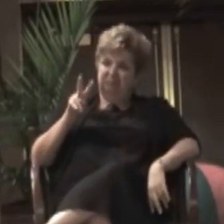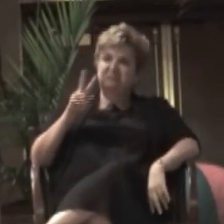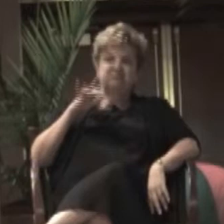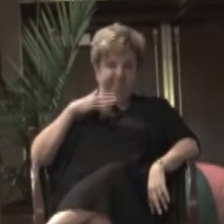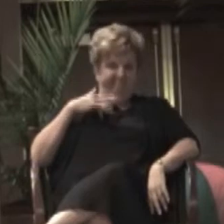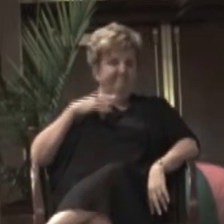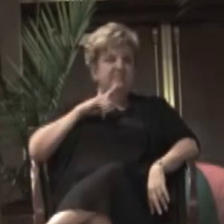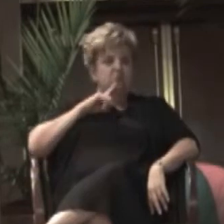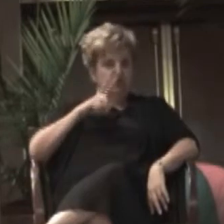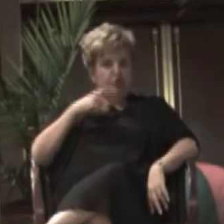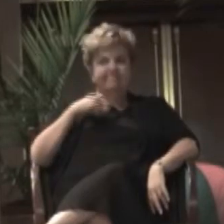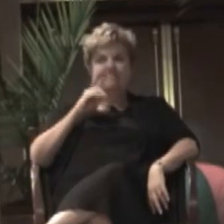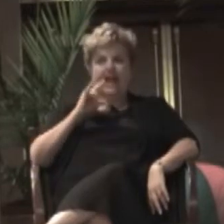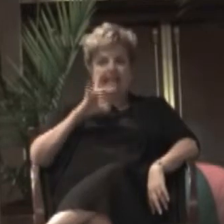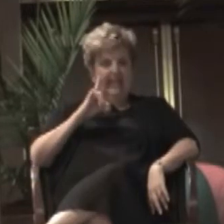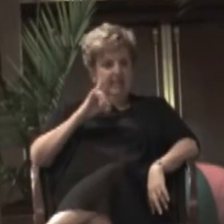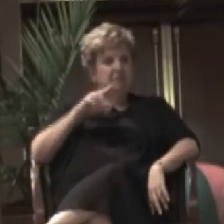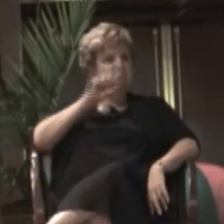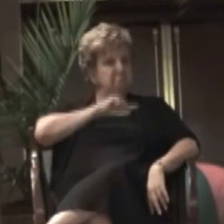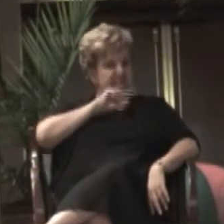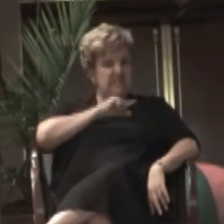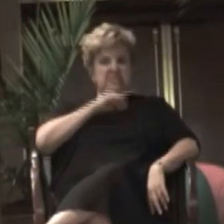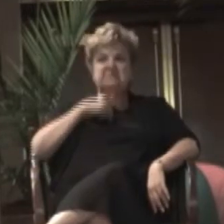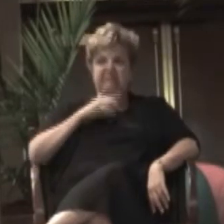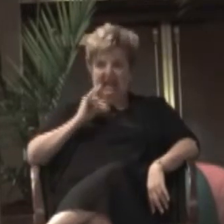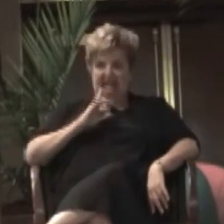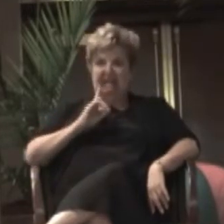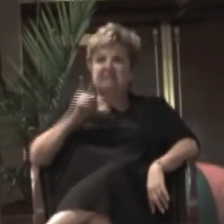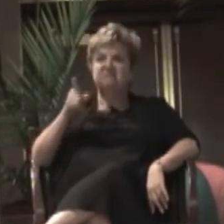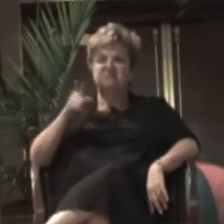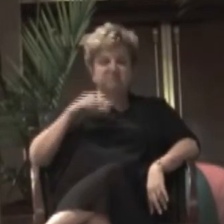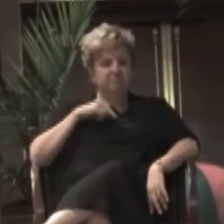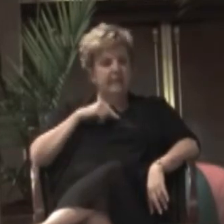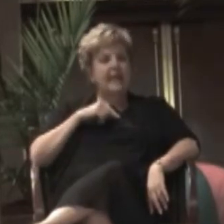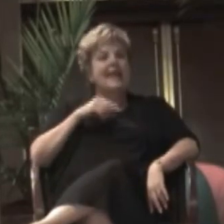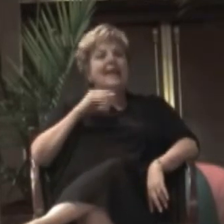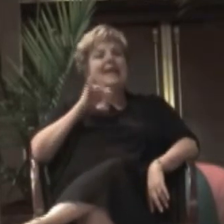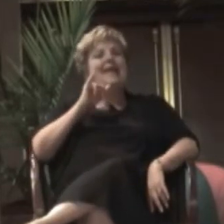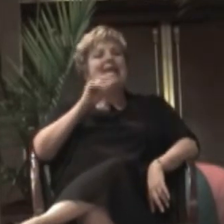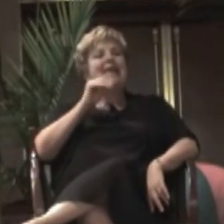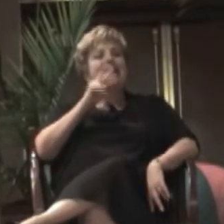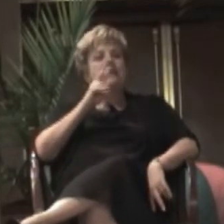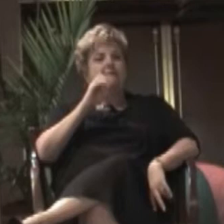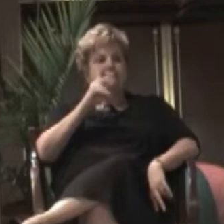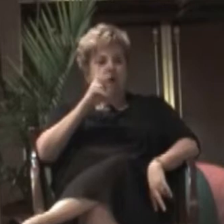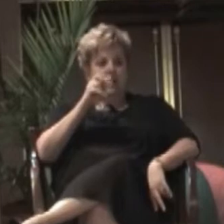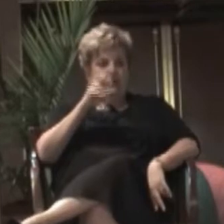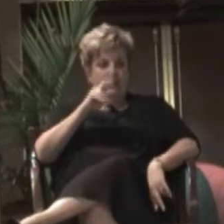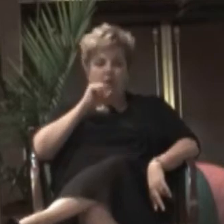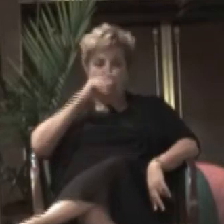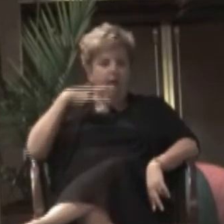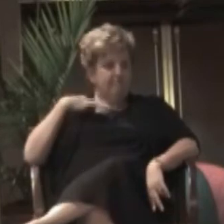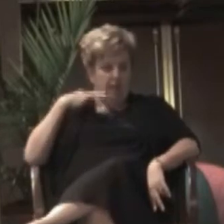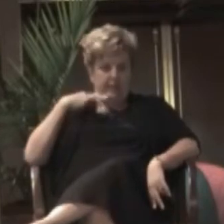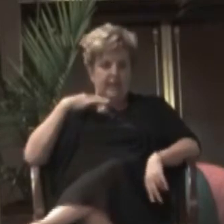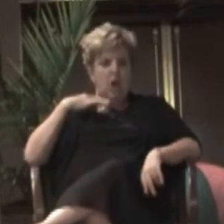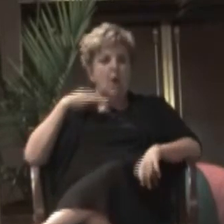me up, told me I was guilty of involuntary manslaughter, and was given a maximum sentence of 15 years in Michigan